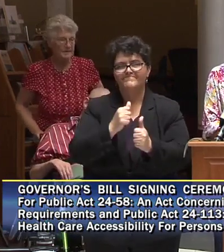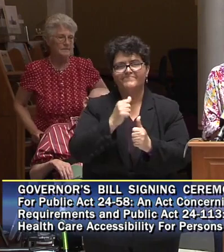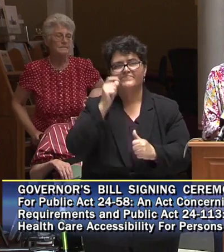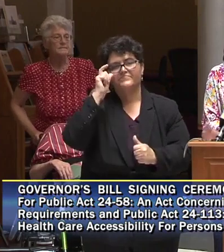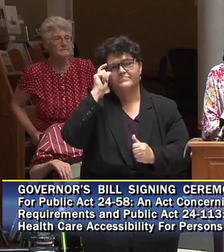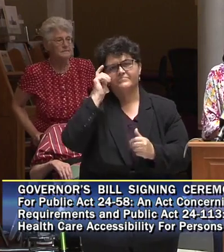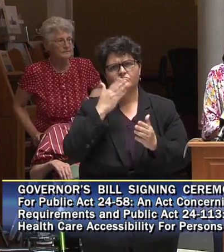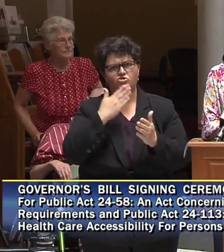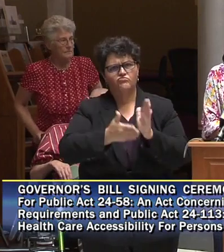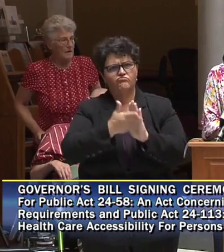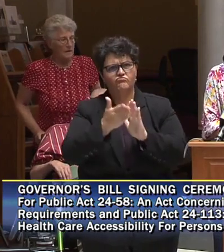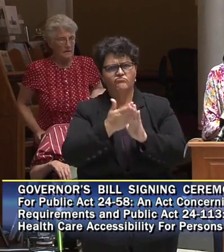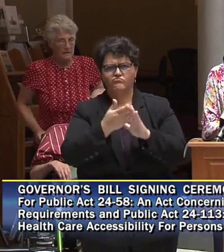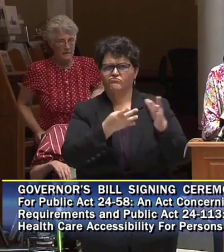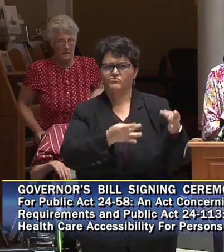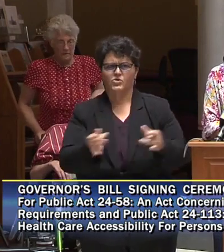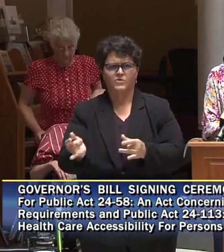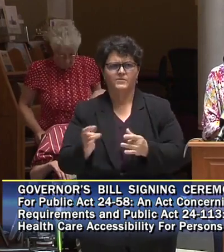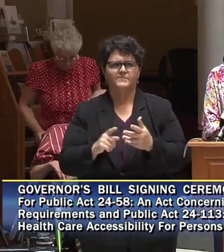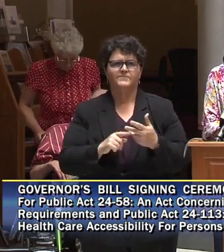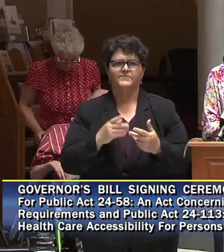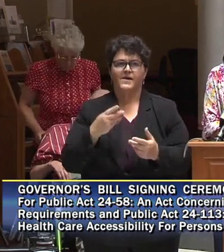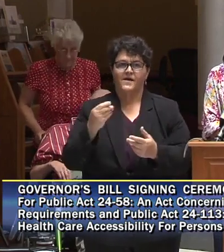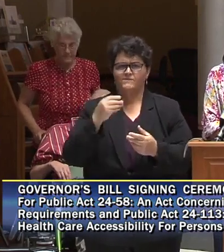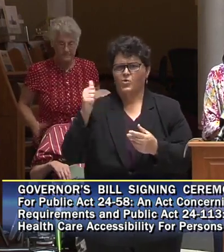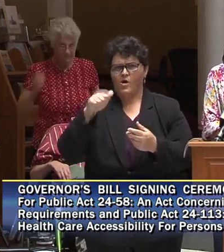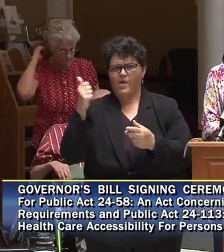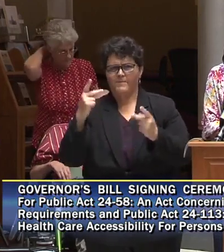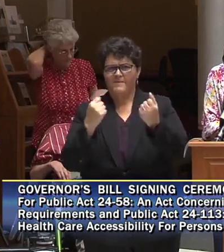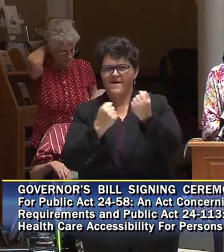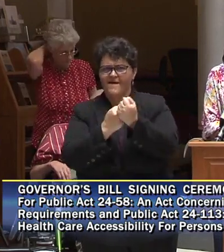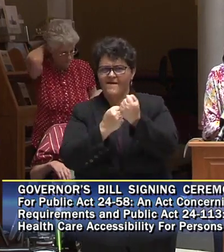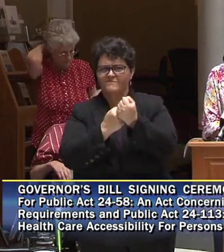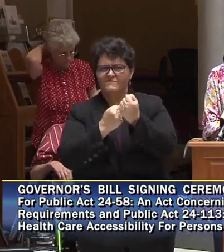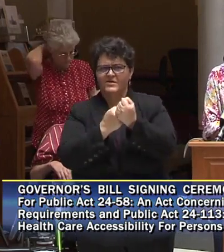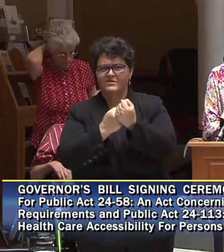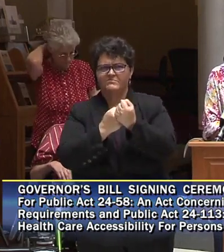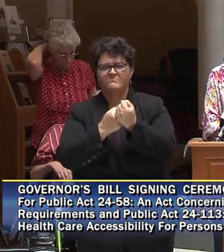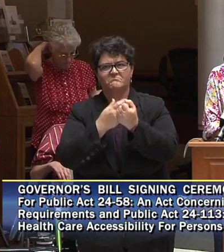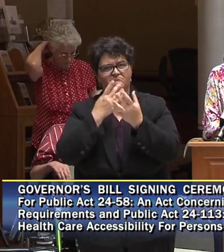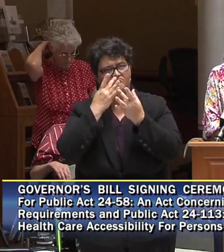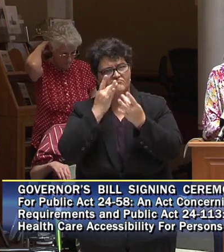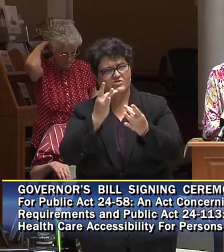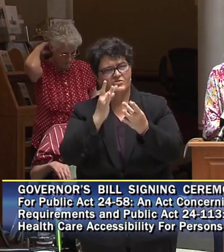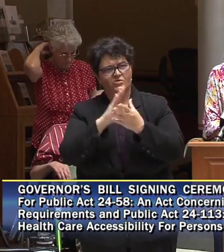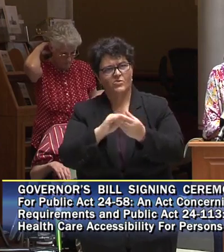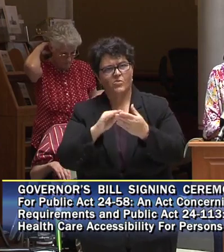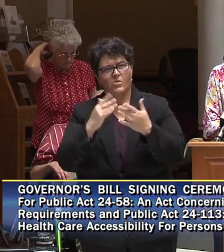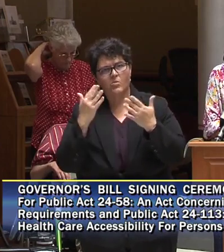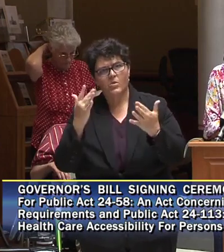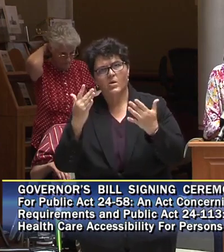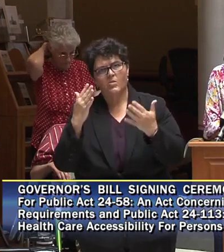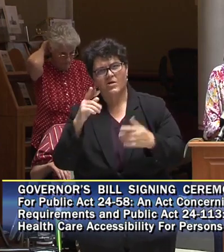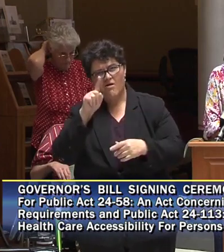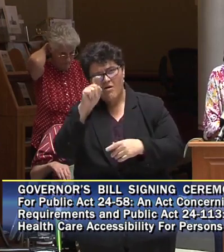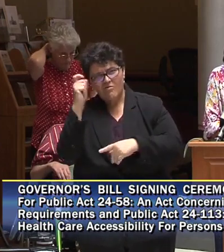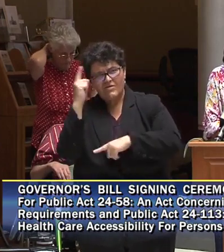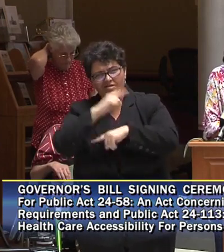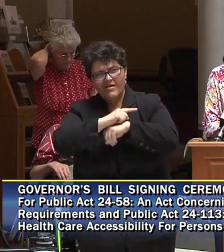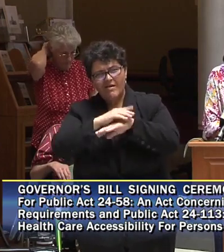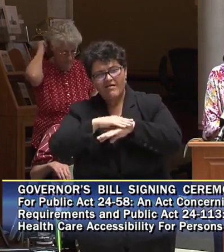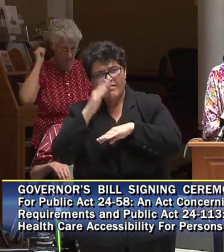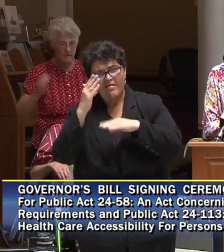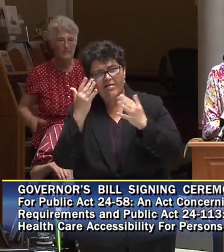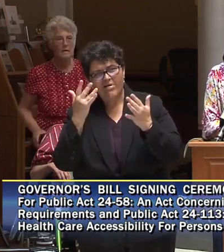thing, and some advocates who shared their stories about having to wait, in some cases, over 100 days to get a wheelchair repaired in the